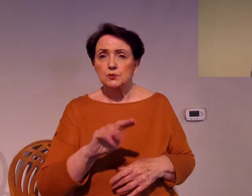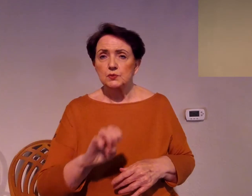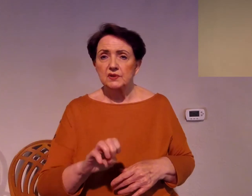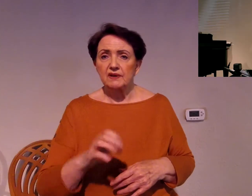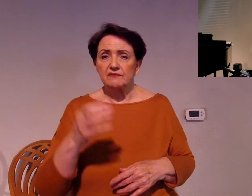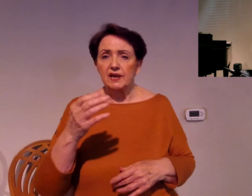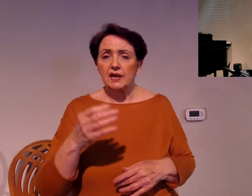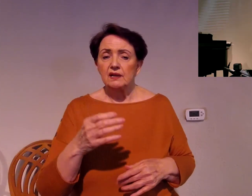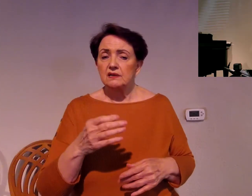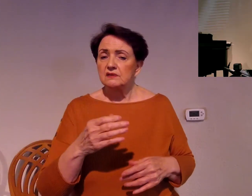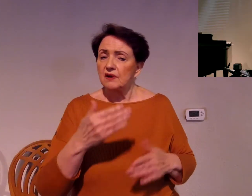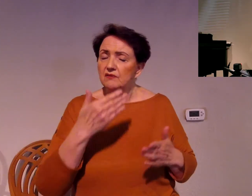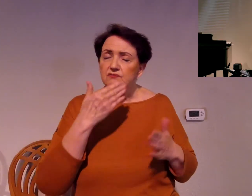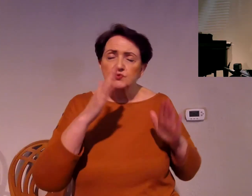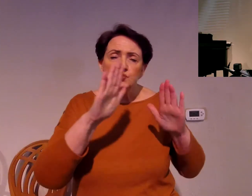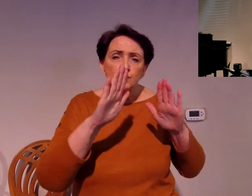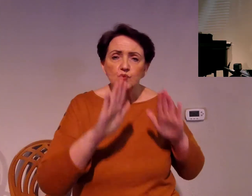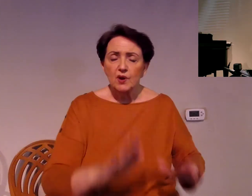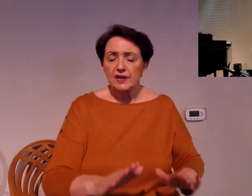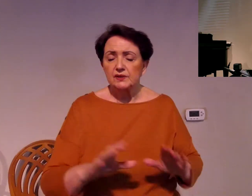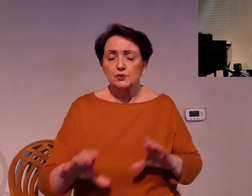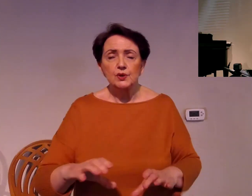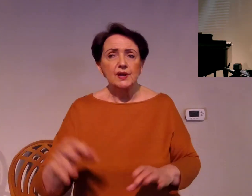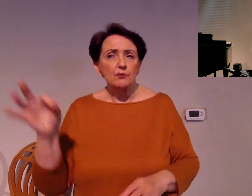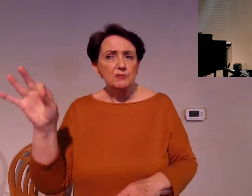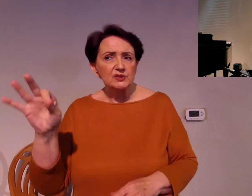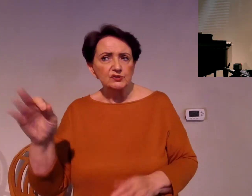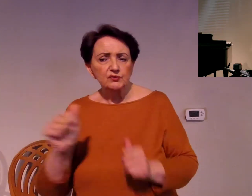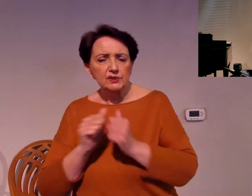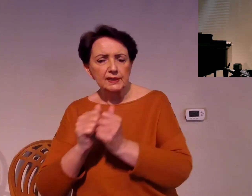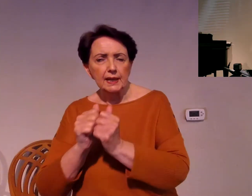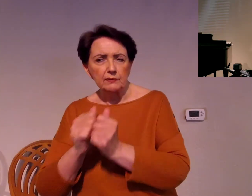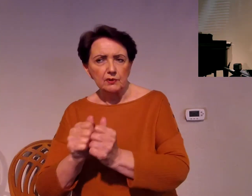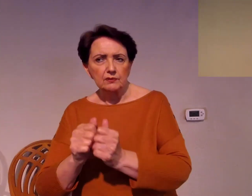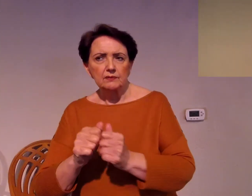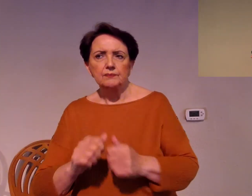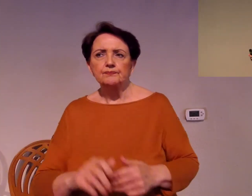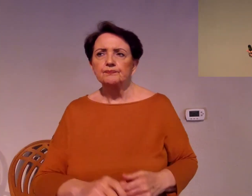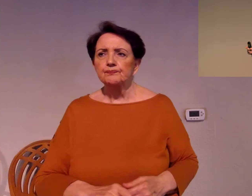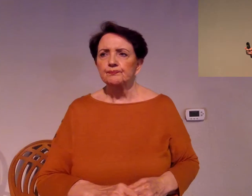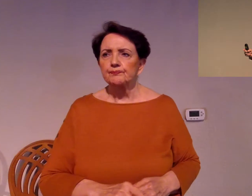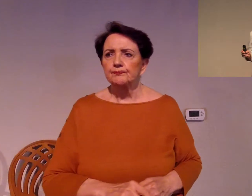few years doing ministry together. We're playing to our strengths.